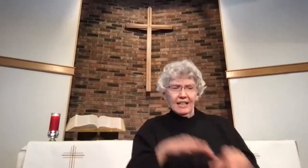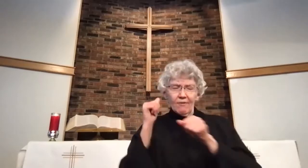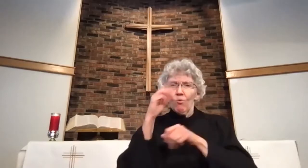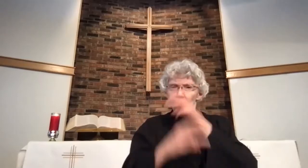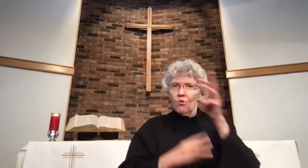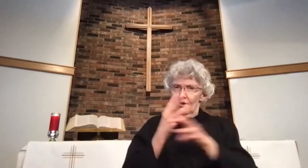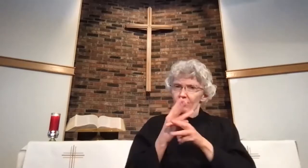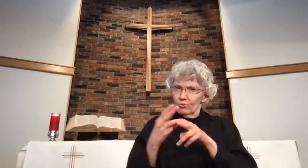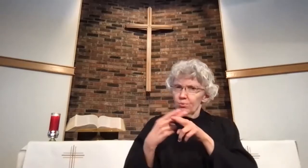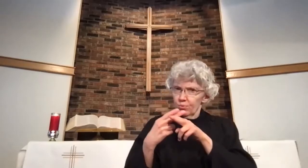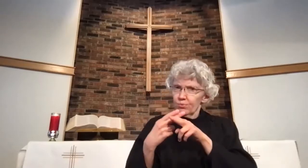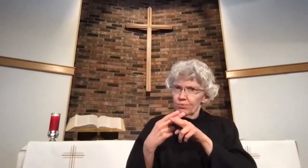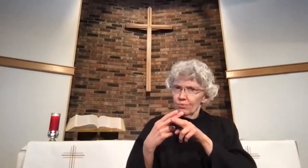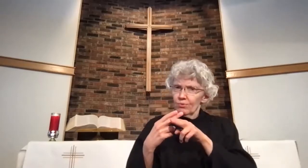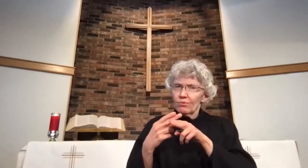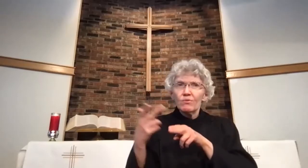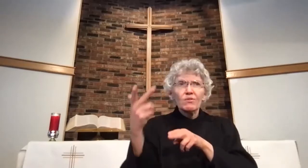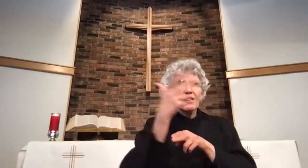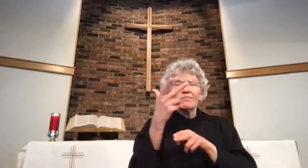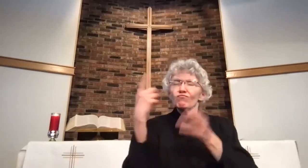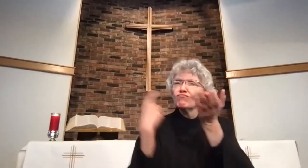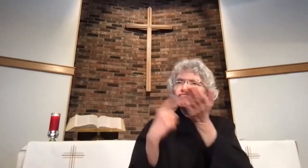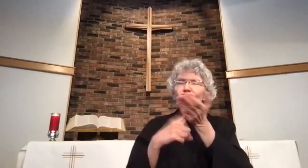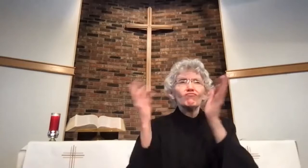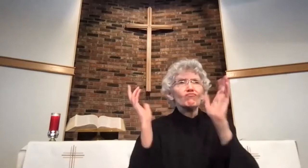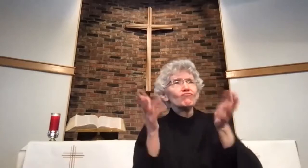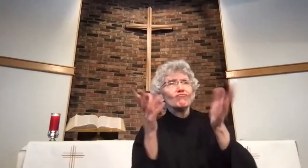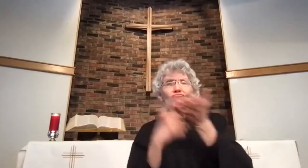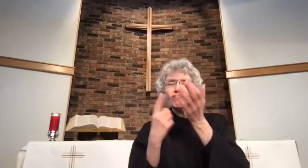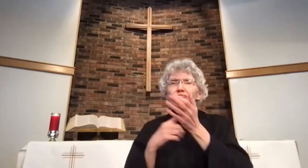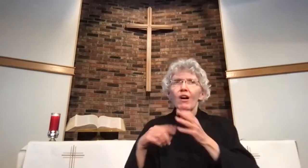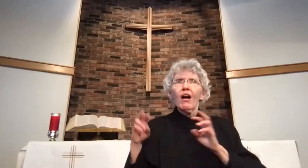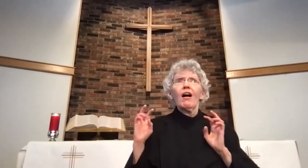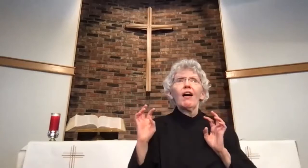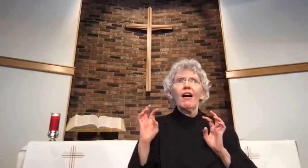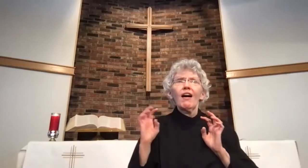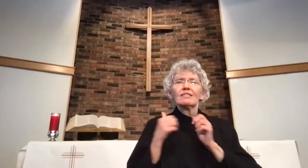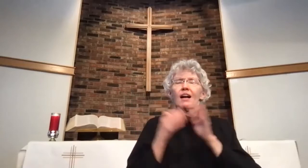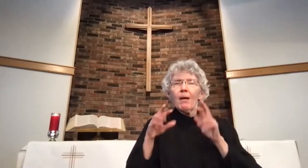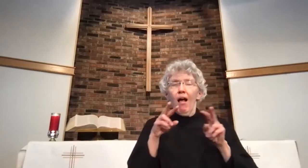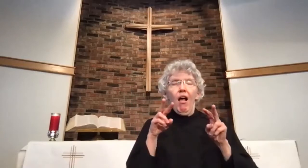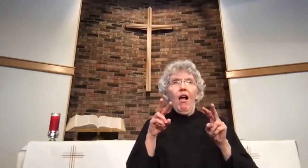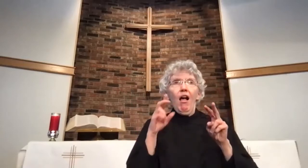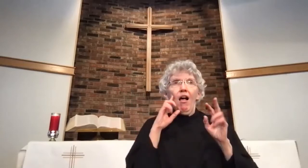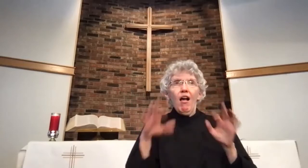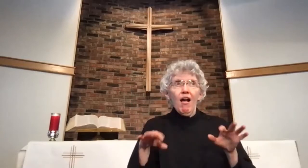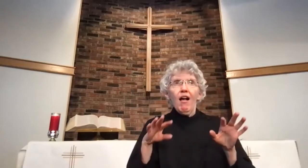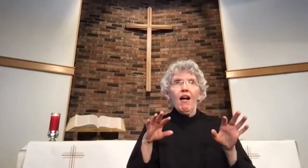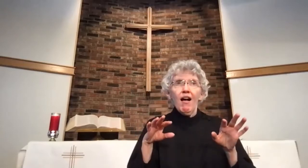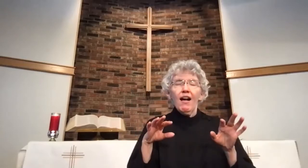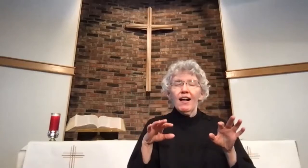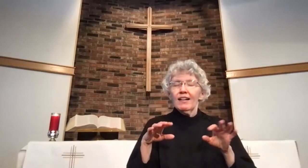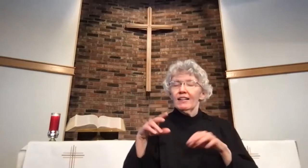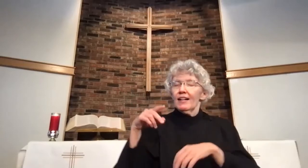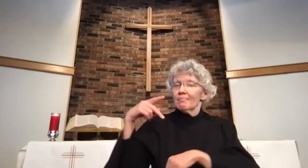Elijah, were talking with him. They were clothed with heavenly splendor and spoke about Jesus'